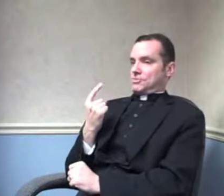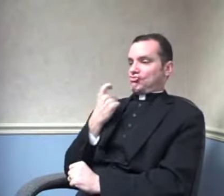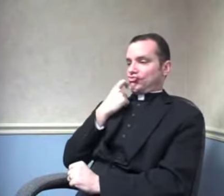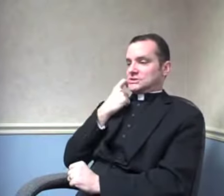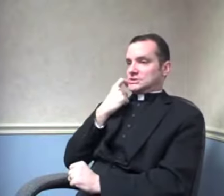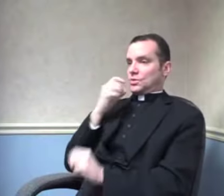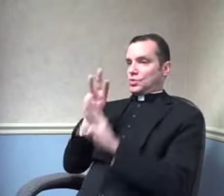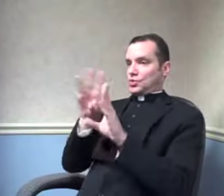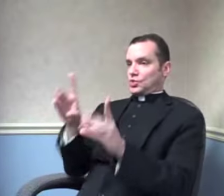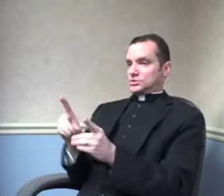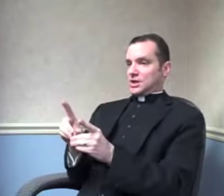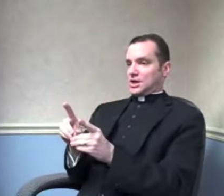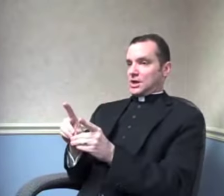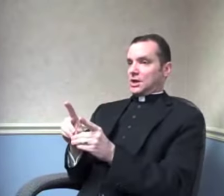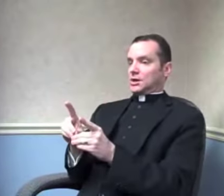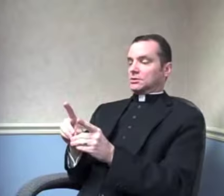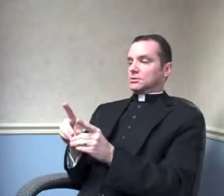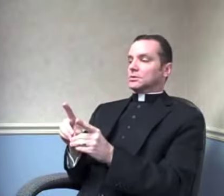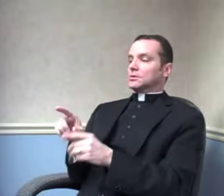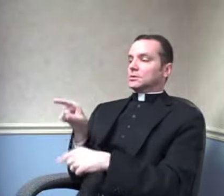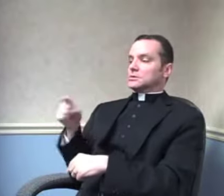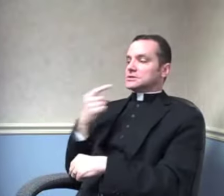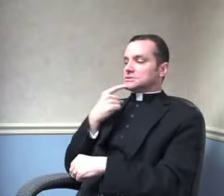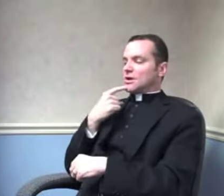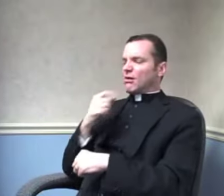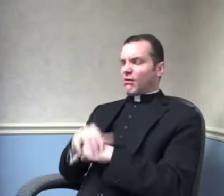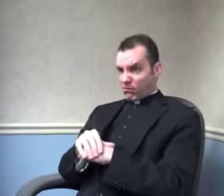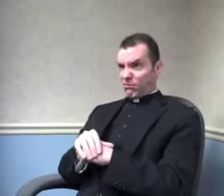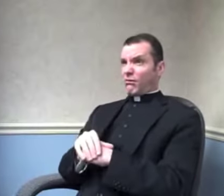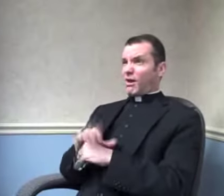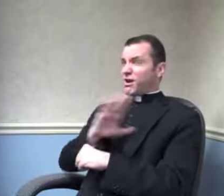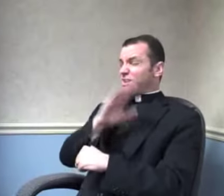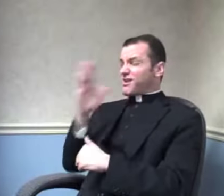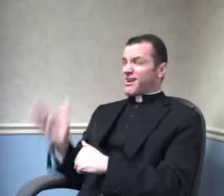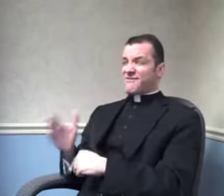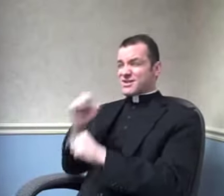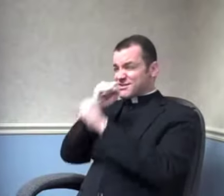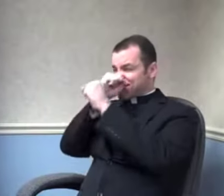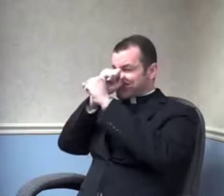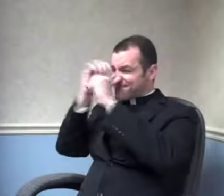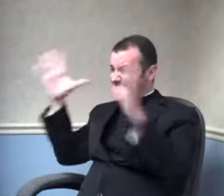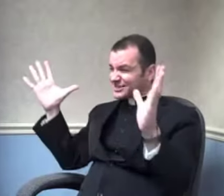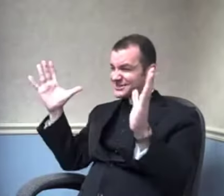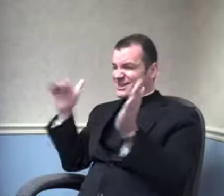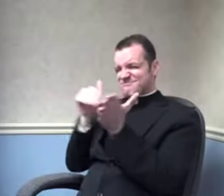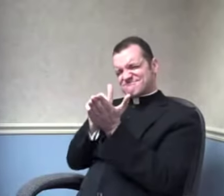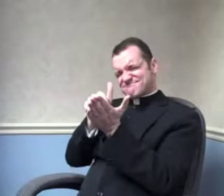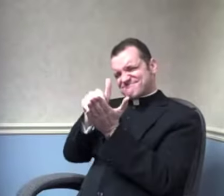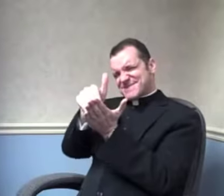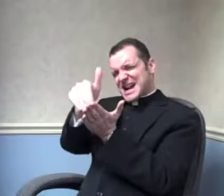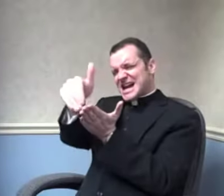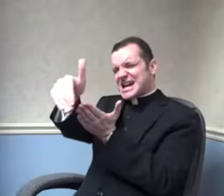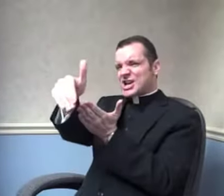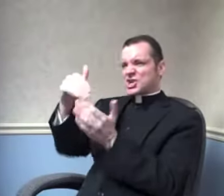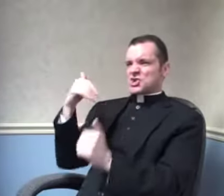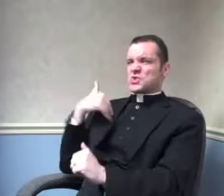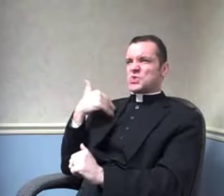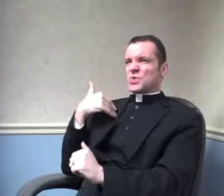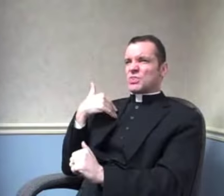faith. At the most recent World Youth Day, I had a young person come up to me and said that they'd never